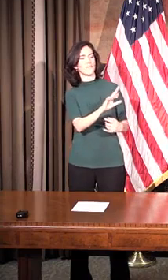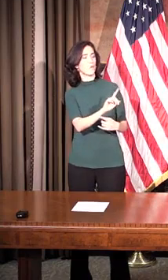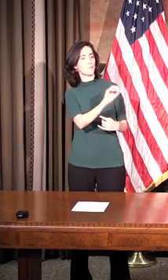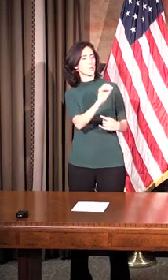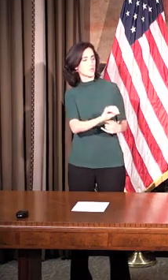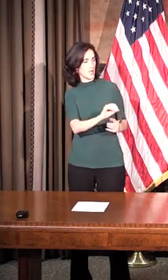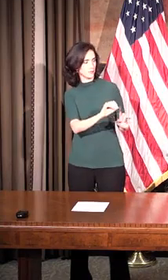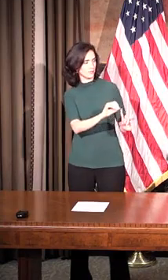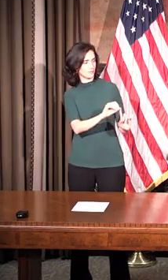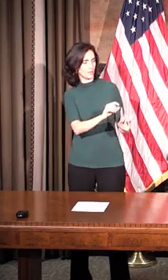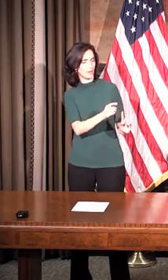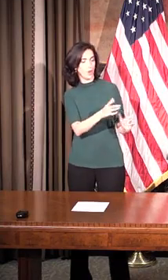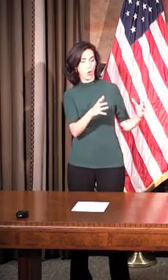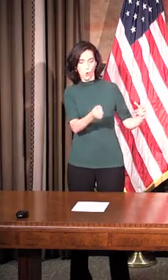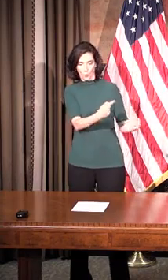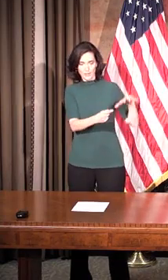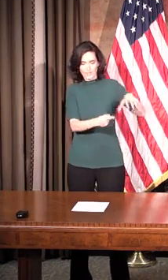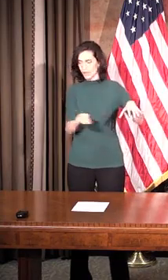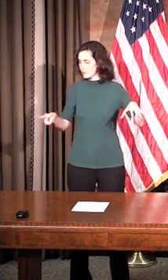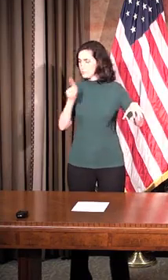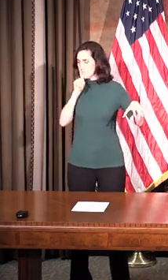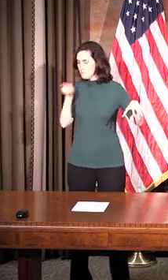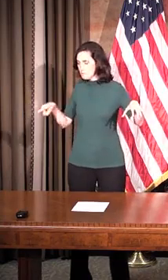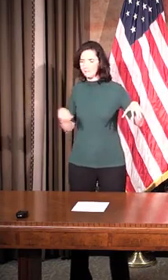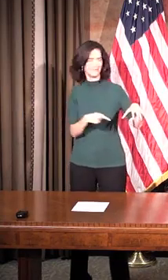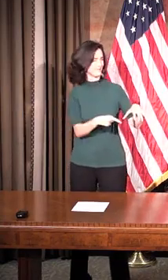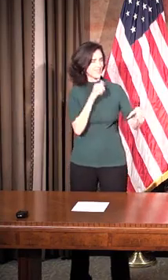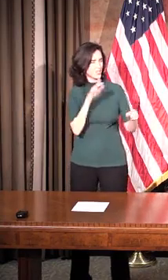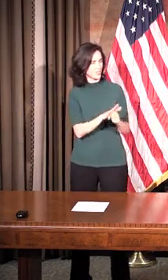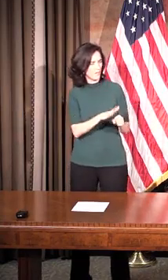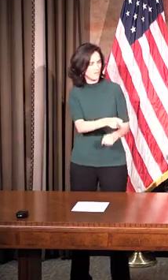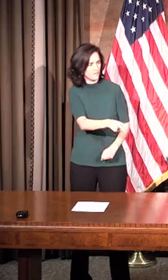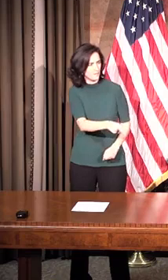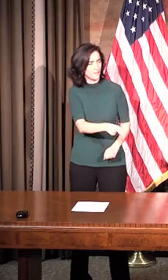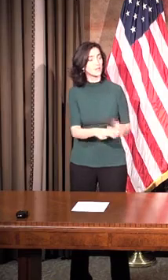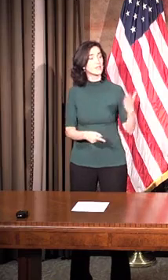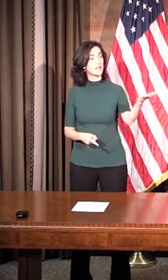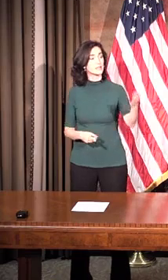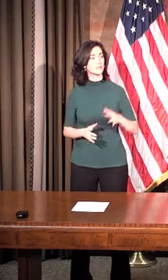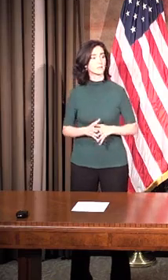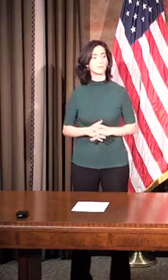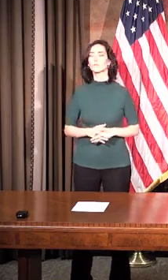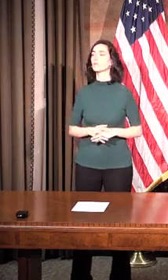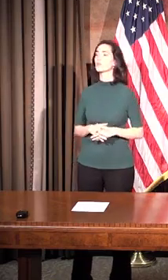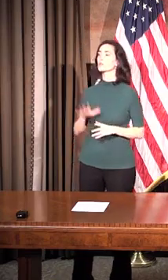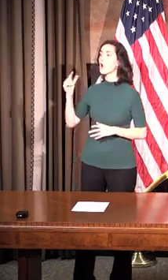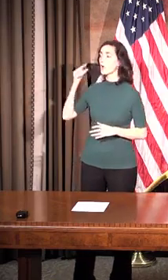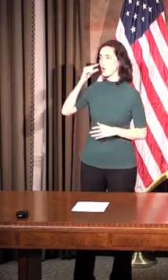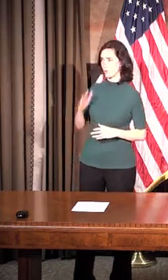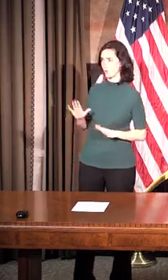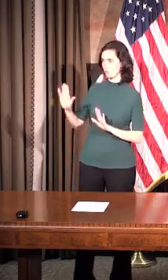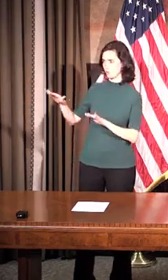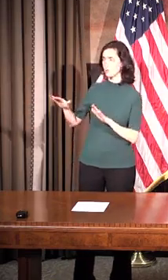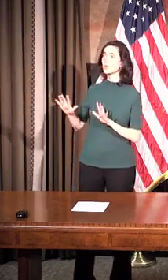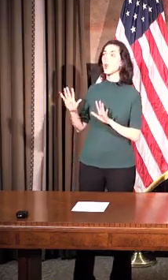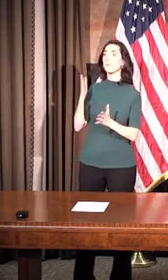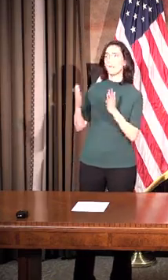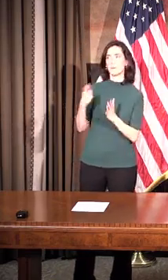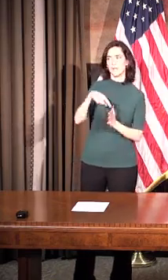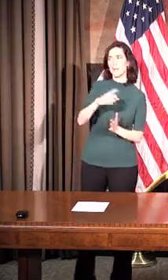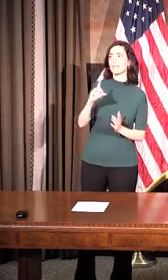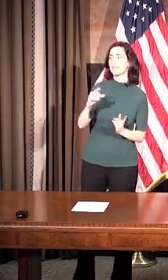house, that just doesn't cut the mustard. Yes, sir. They may have met with the Office of Public